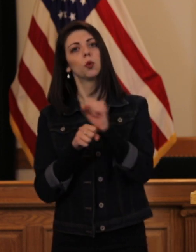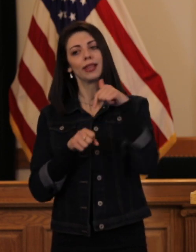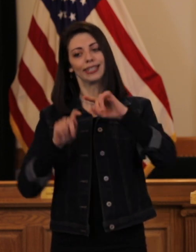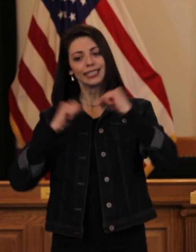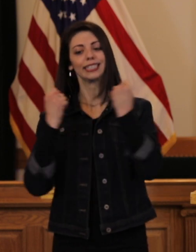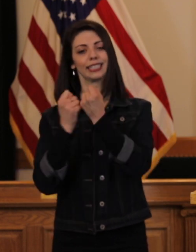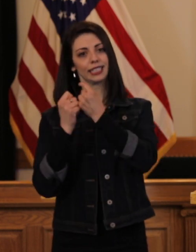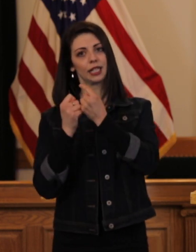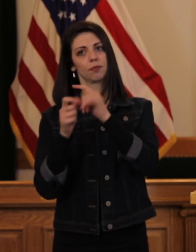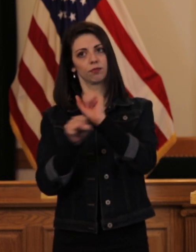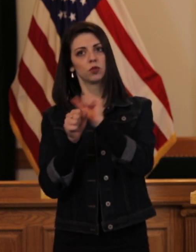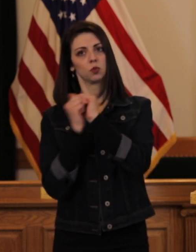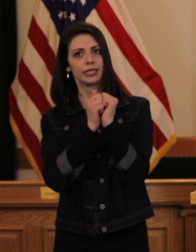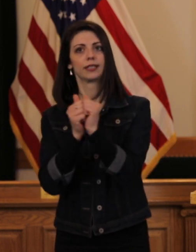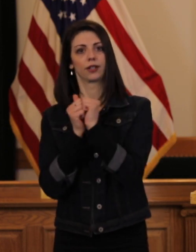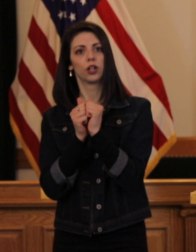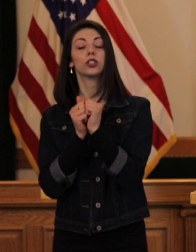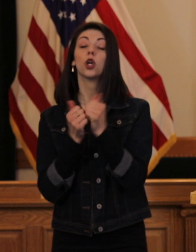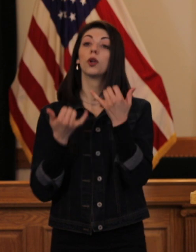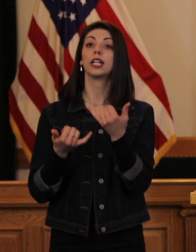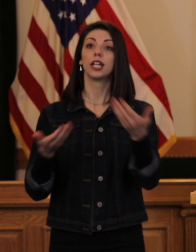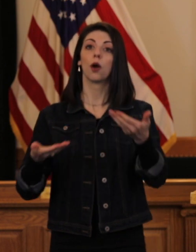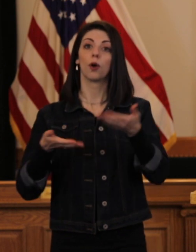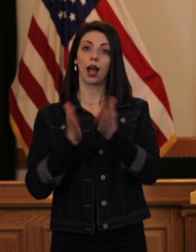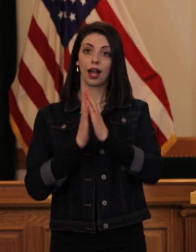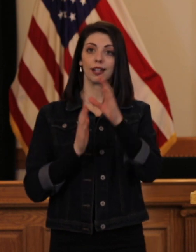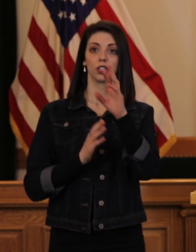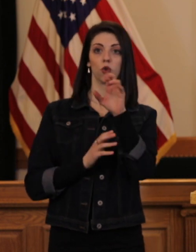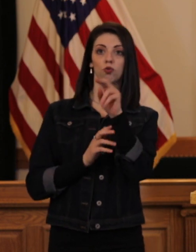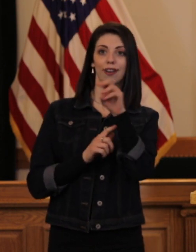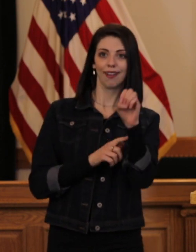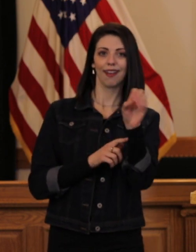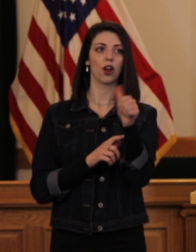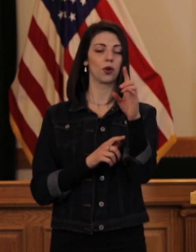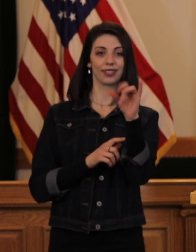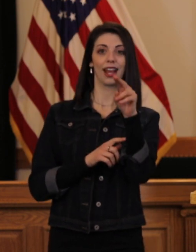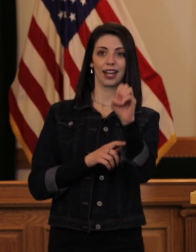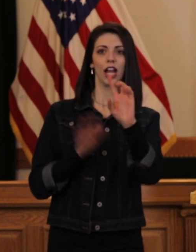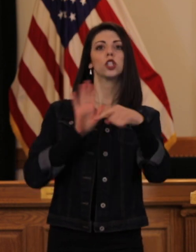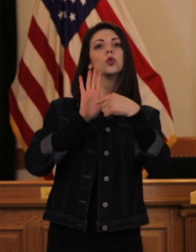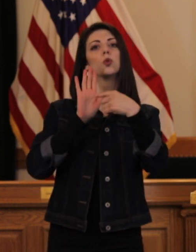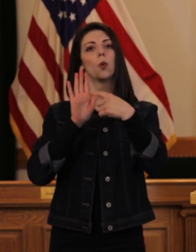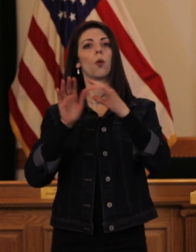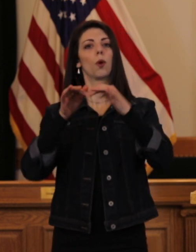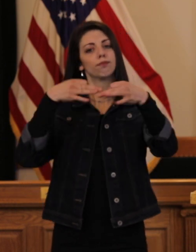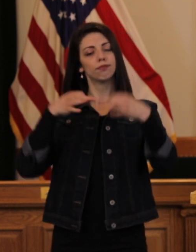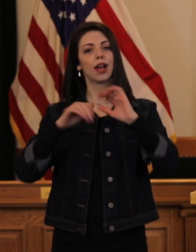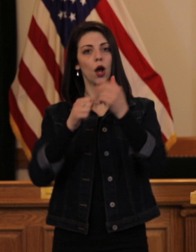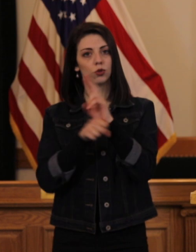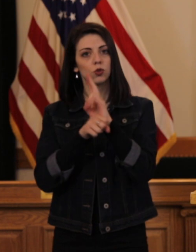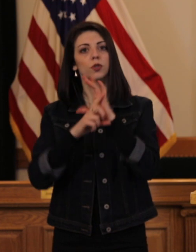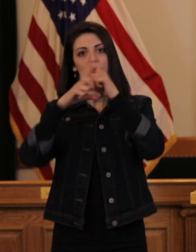and Diane to talk about the types of face coverings that can be used and how to properly wear them. There are a variety of styles that are